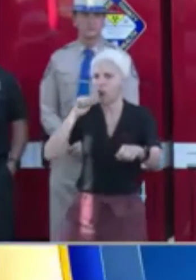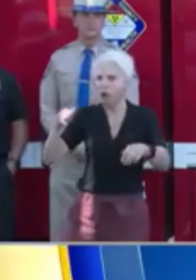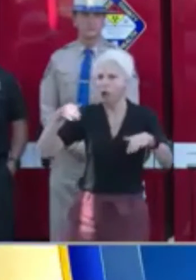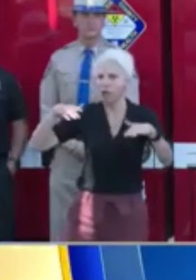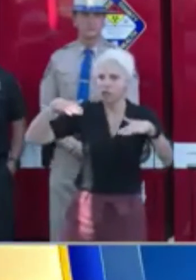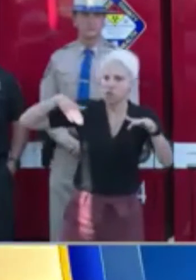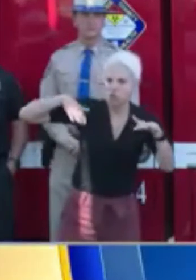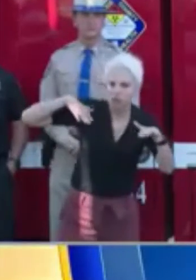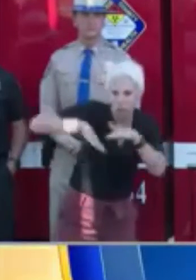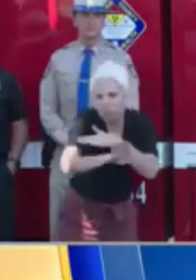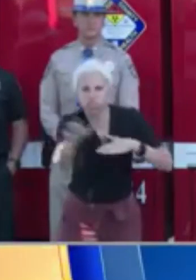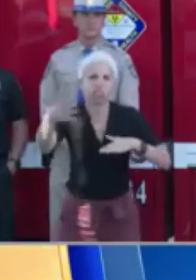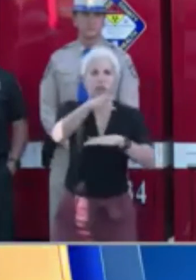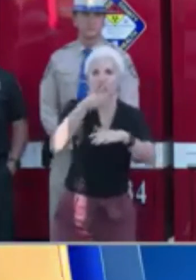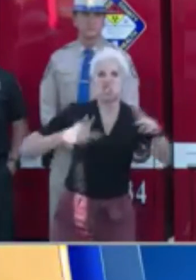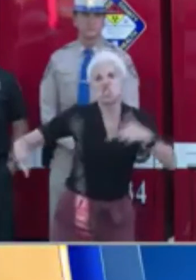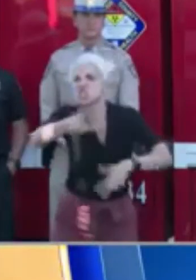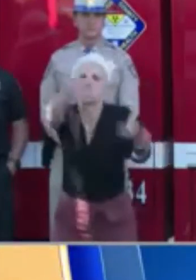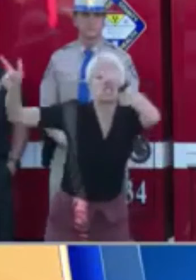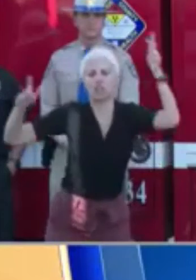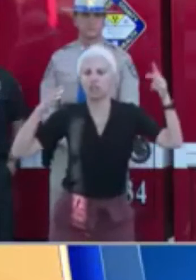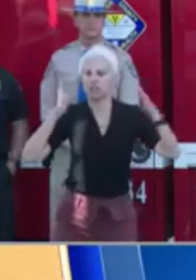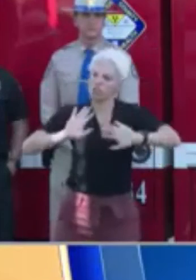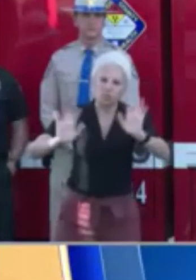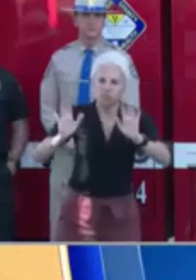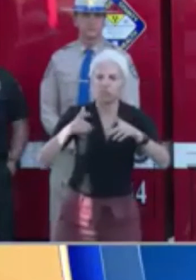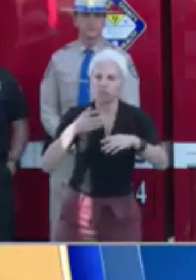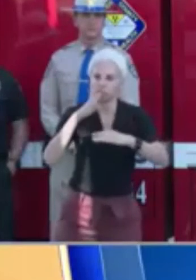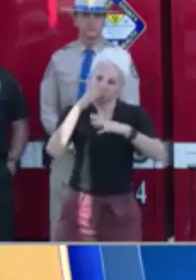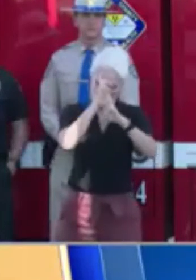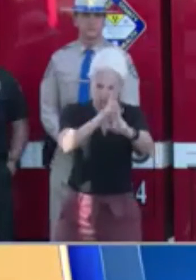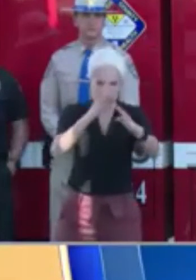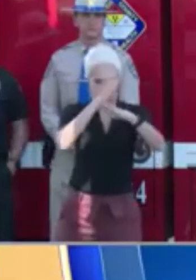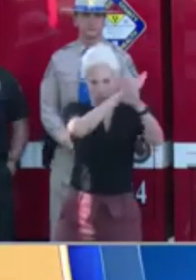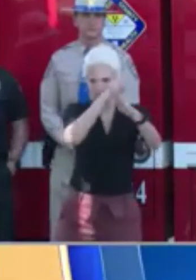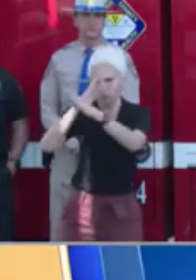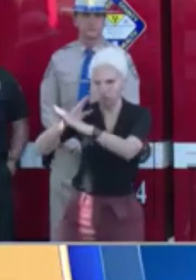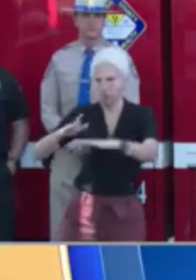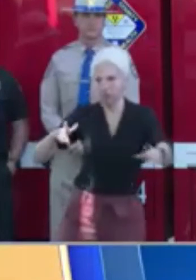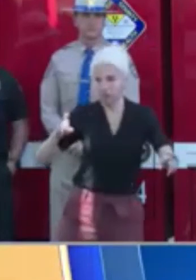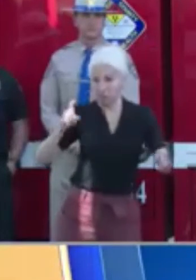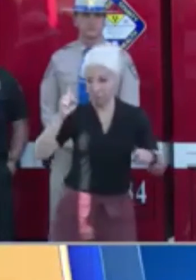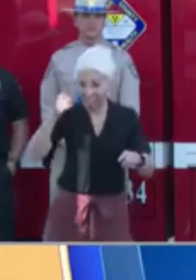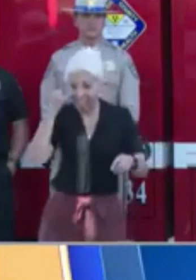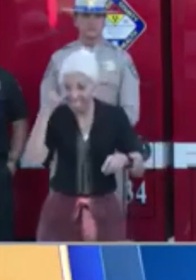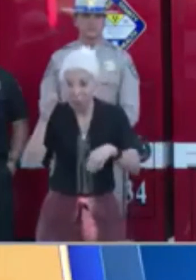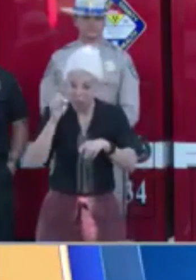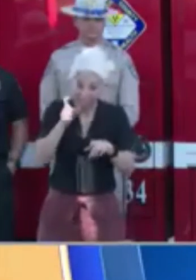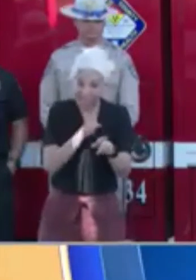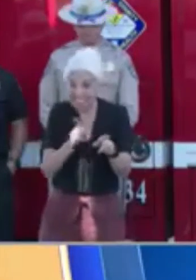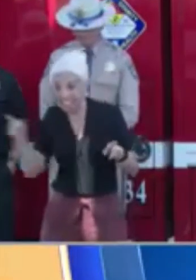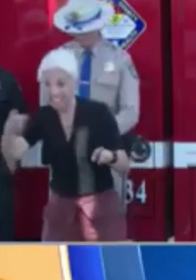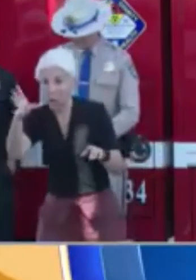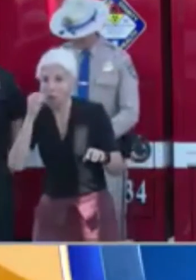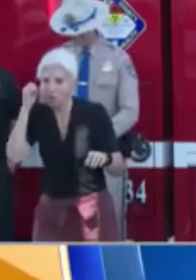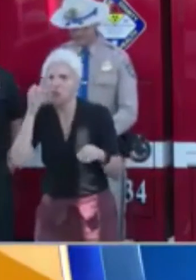of an emergency, make sure you stop a deputy and let them know, and we will deal with that situation as it arises. Thank you.